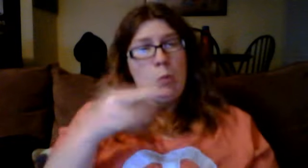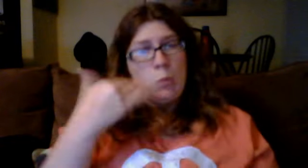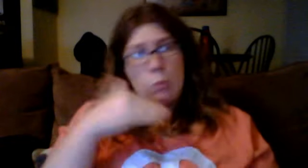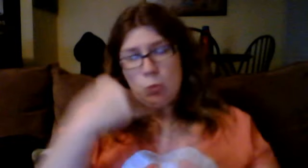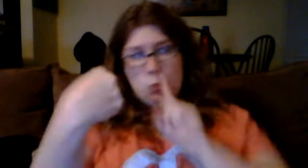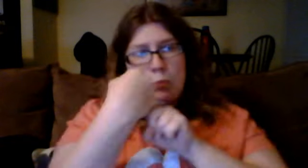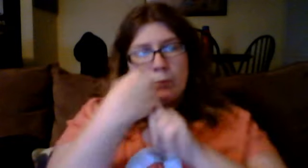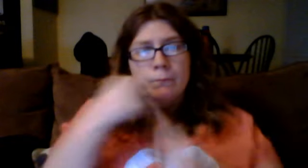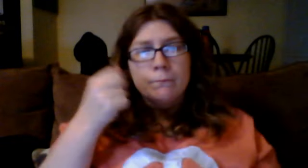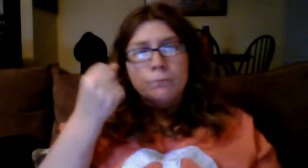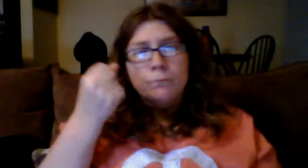What's that he got?